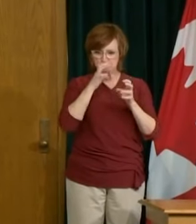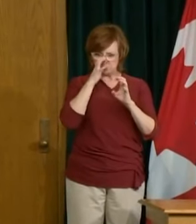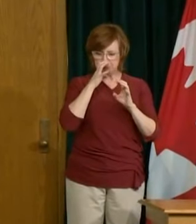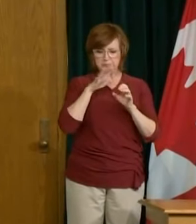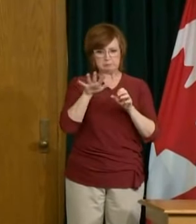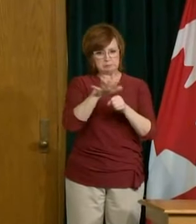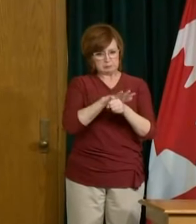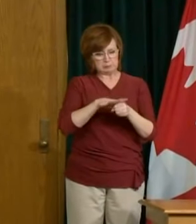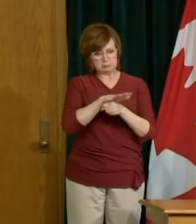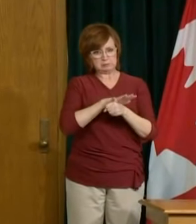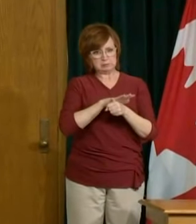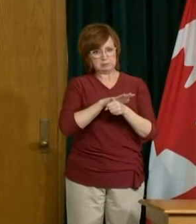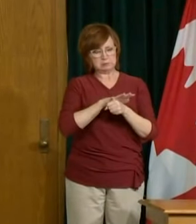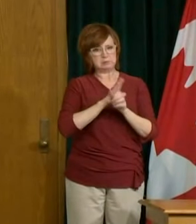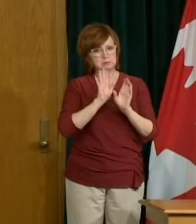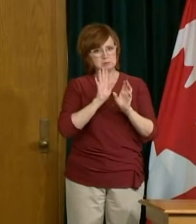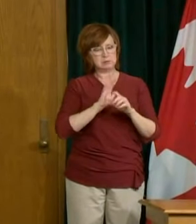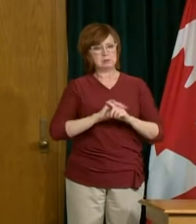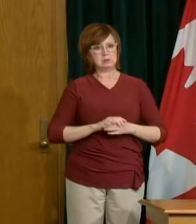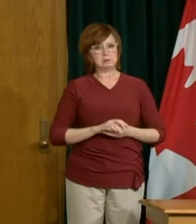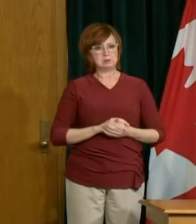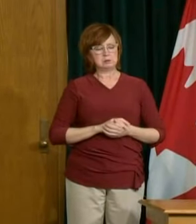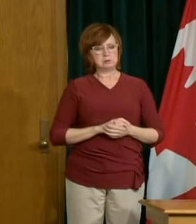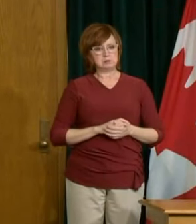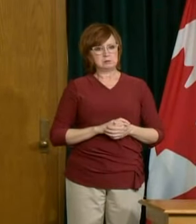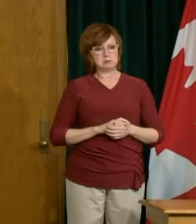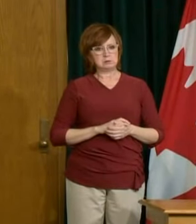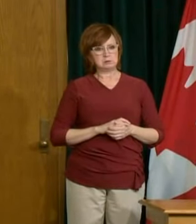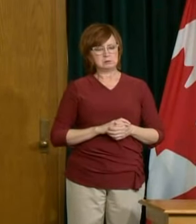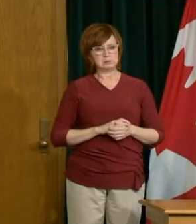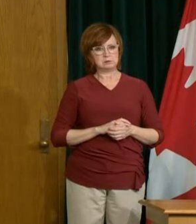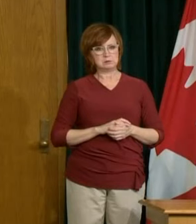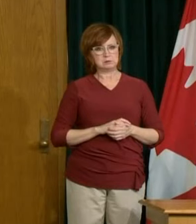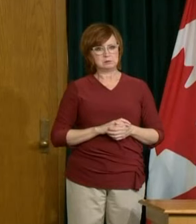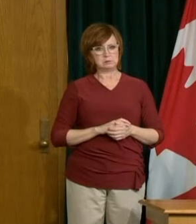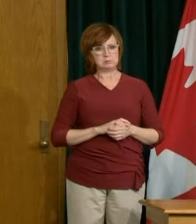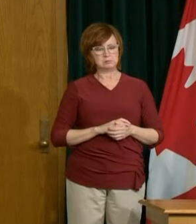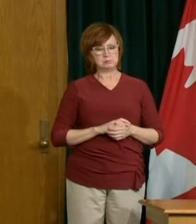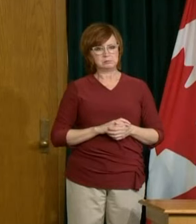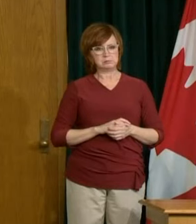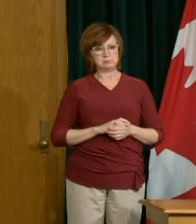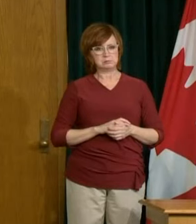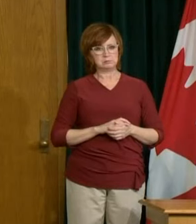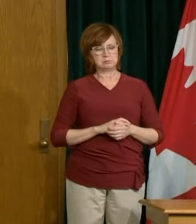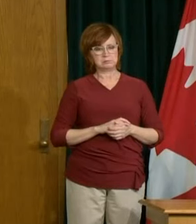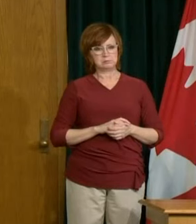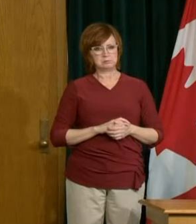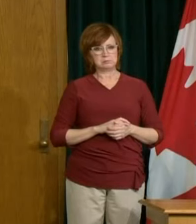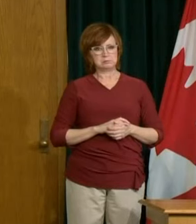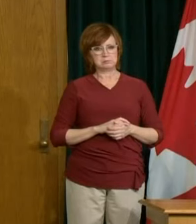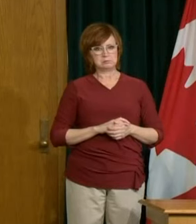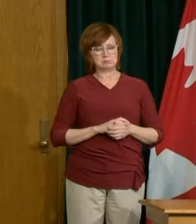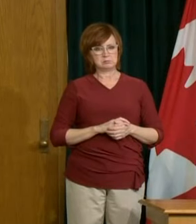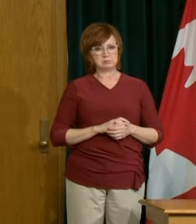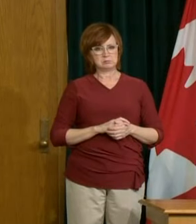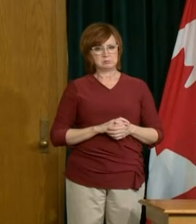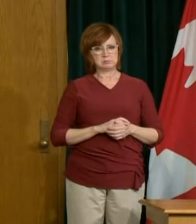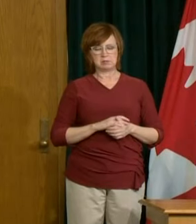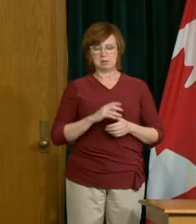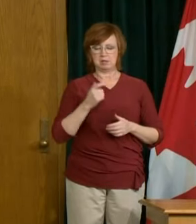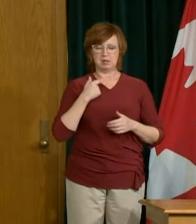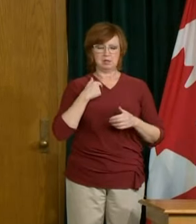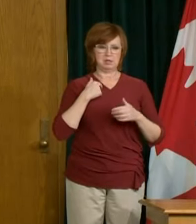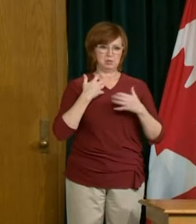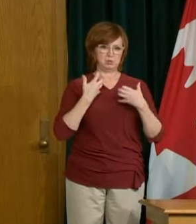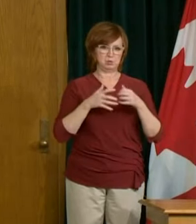but having said that, we really don't want to see that happening multiple times. And the key to that is with all of